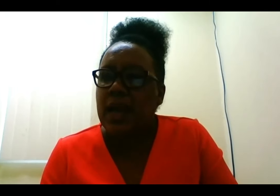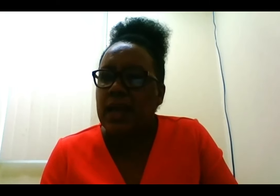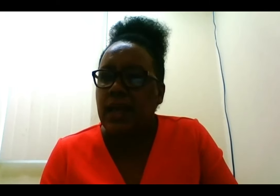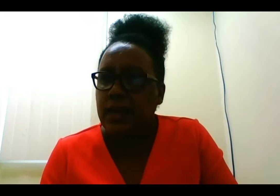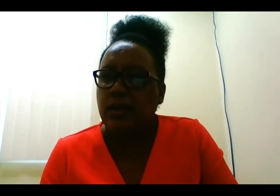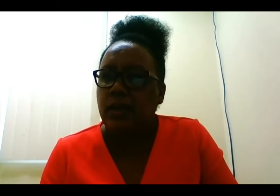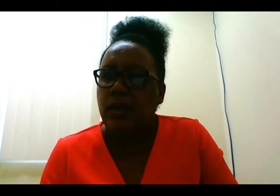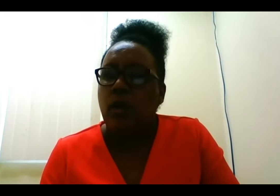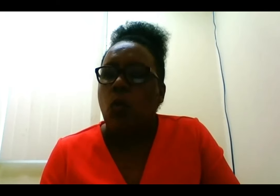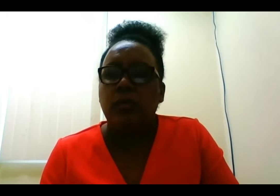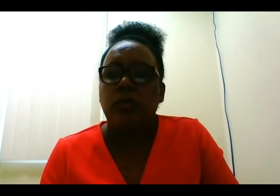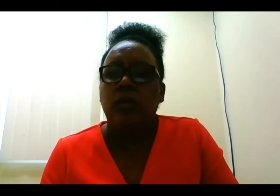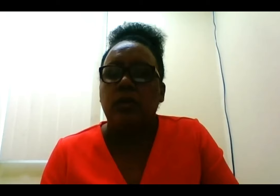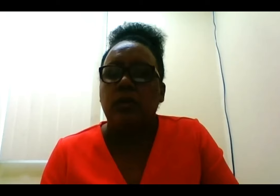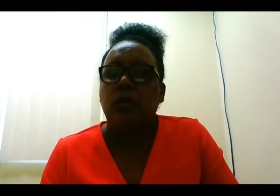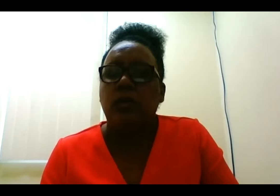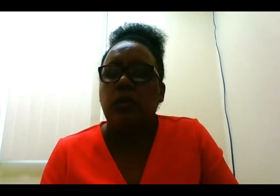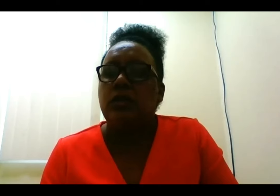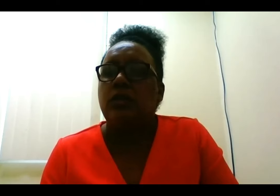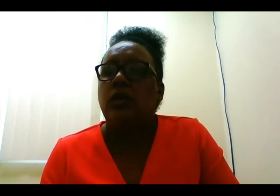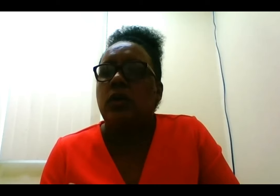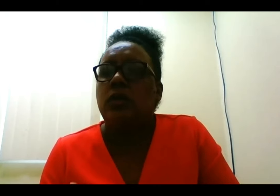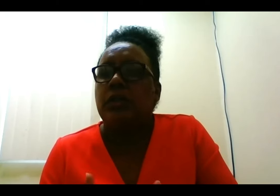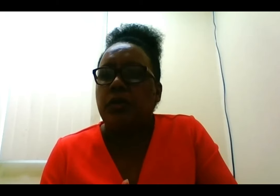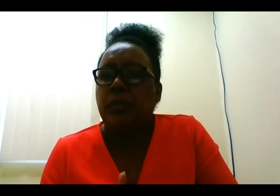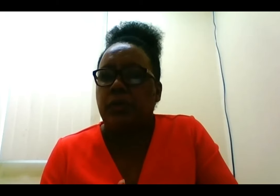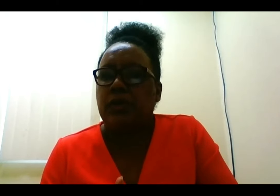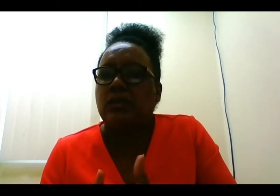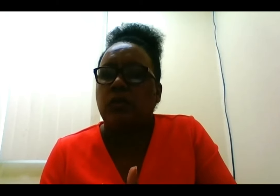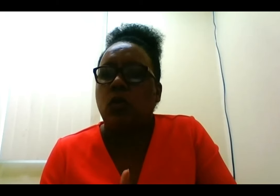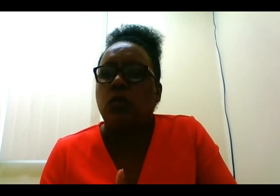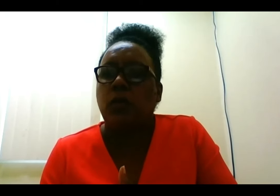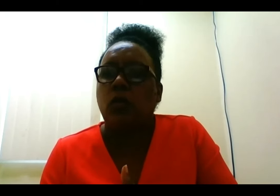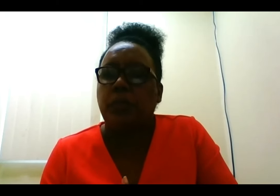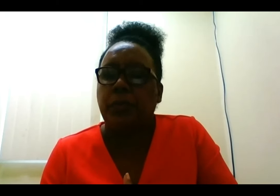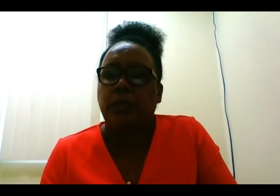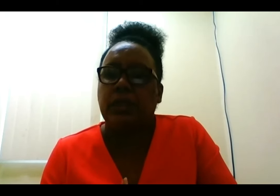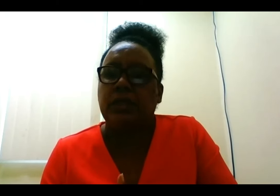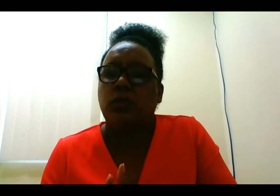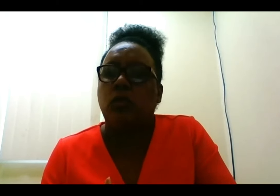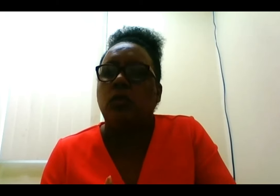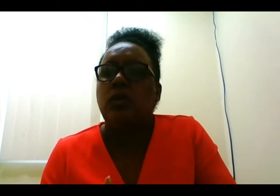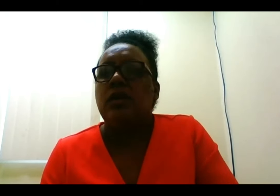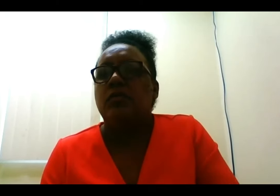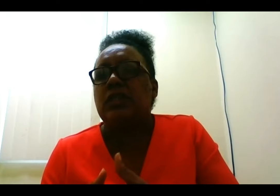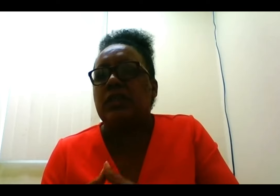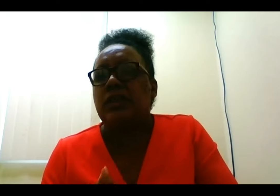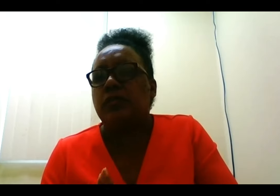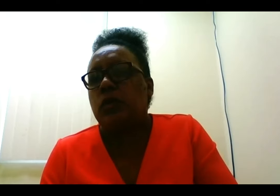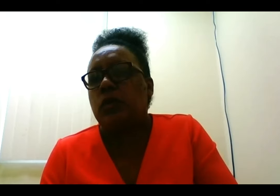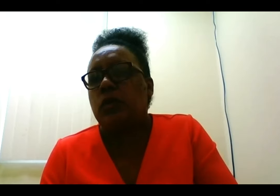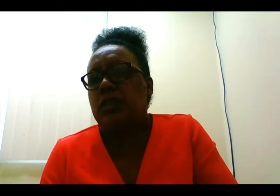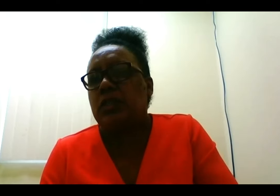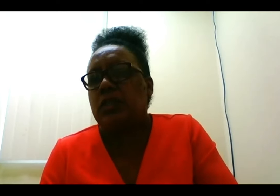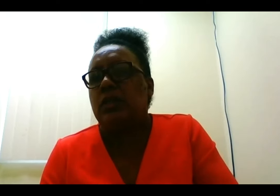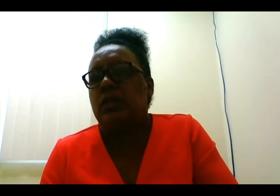Signs, where we did not want during the COVID period, the start of the COVID period, as we know, for the deaf community,